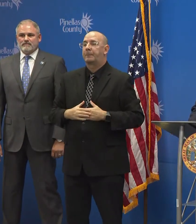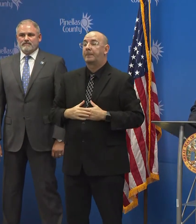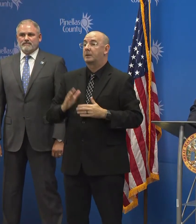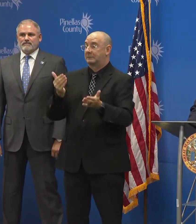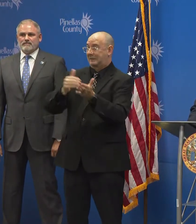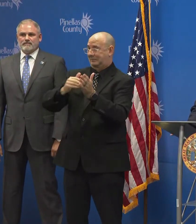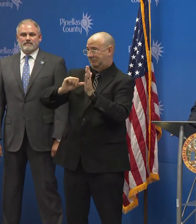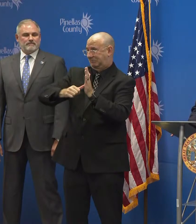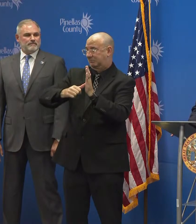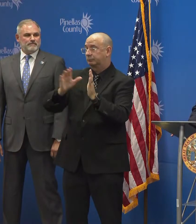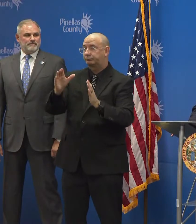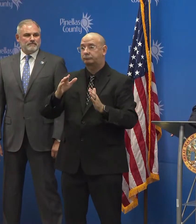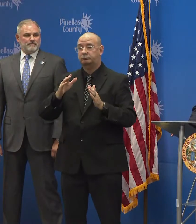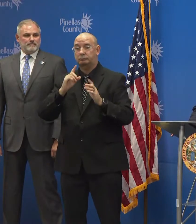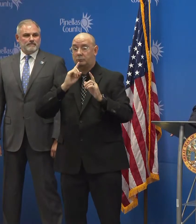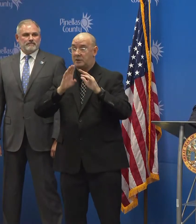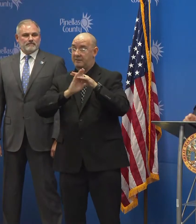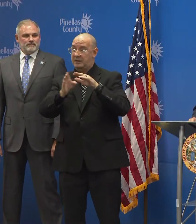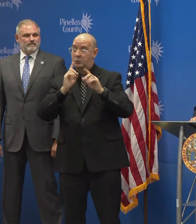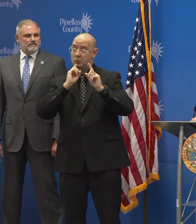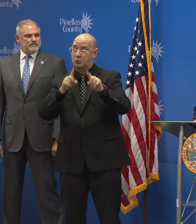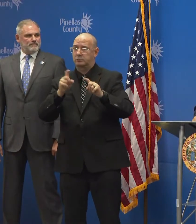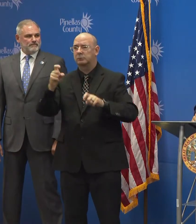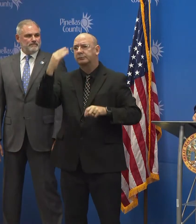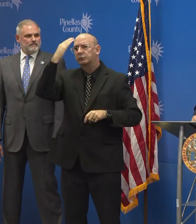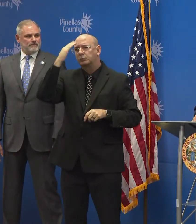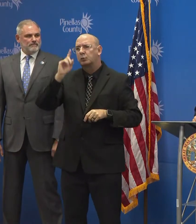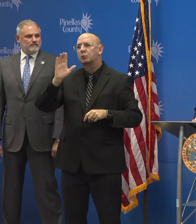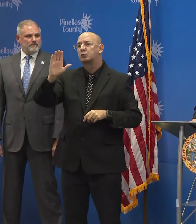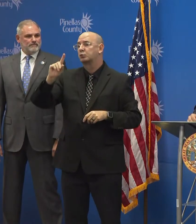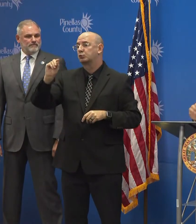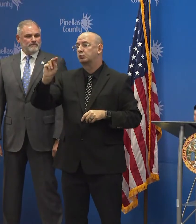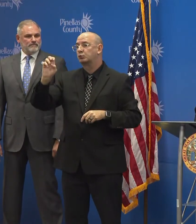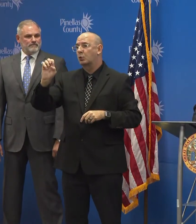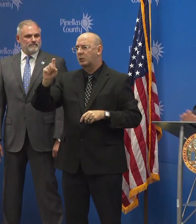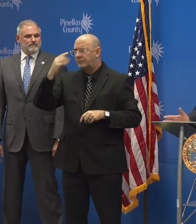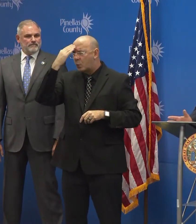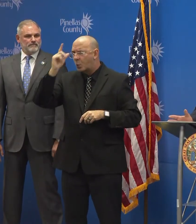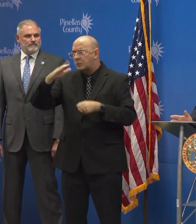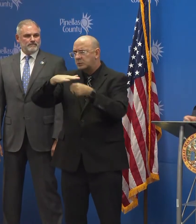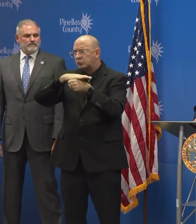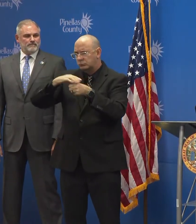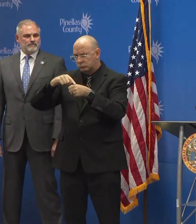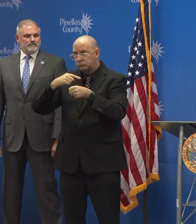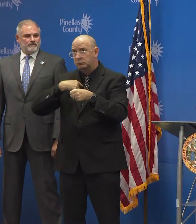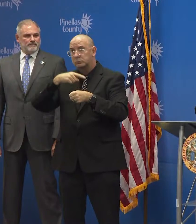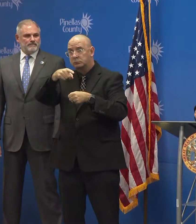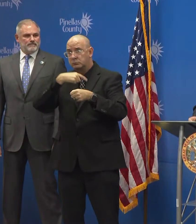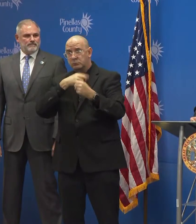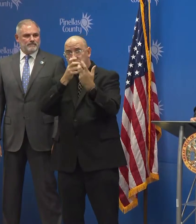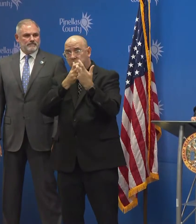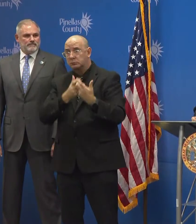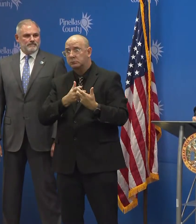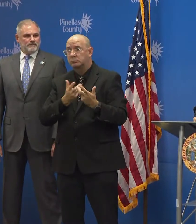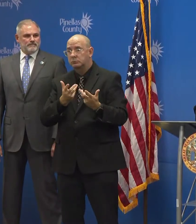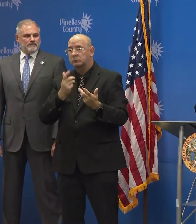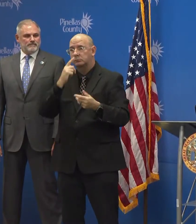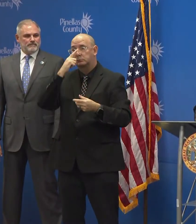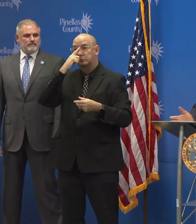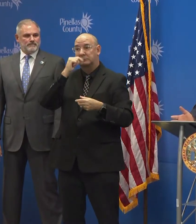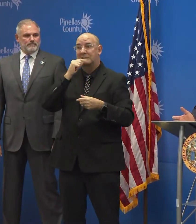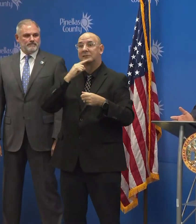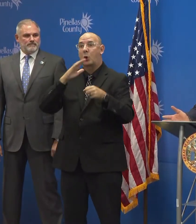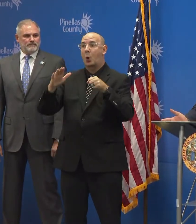are issued, know your zone. Know where you at, because they're not going to say the entire county goes. They're going to say certain zones